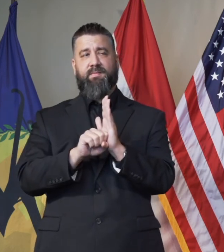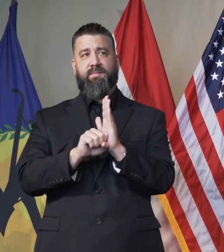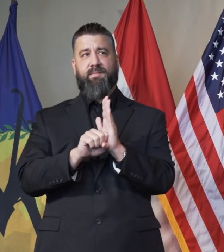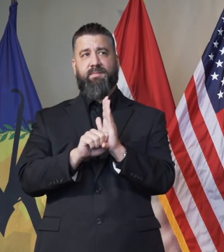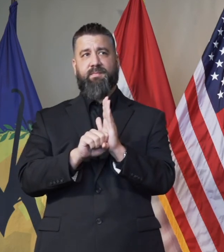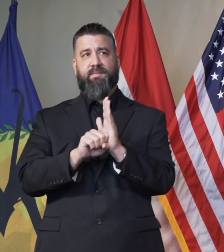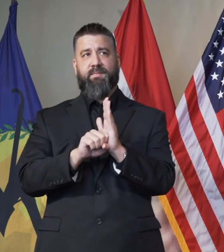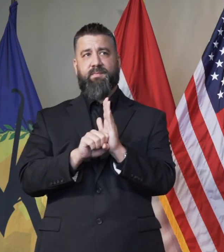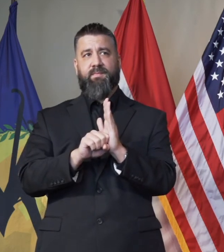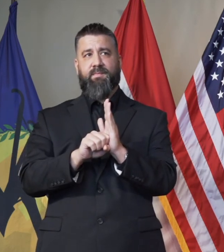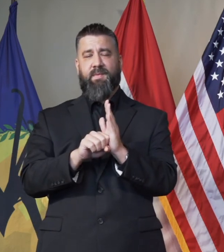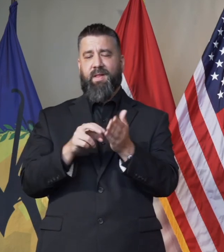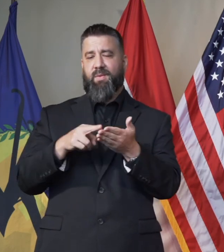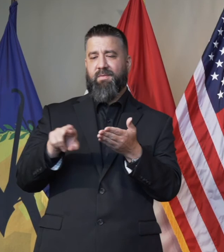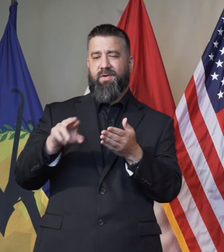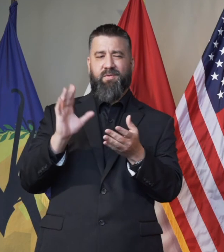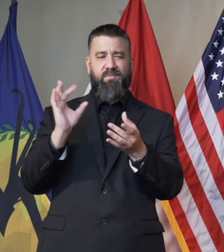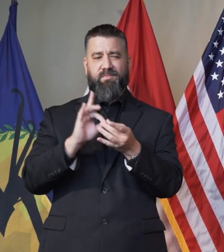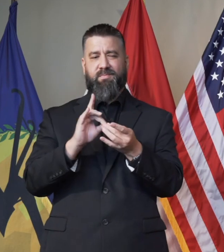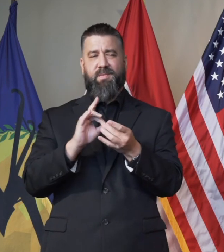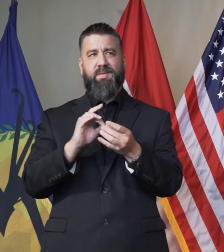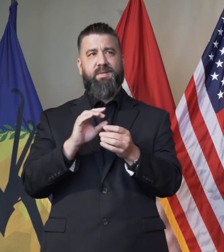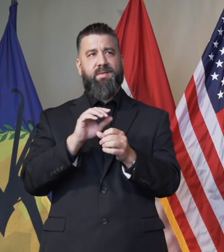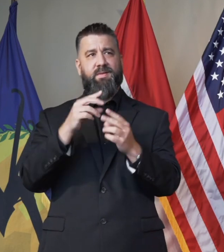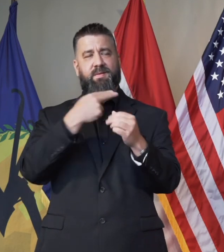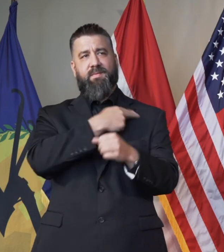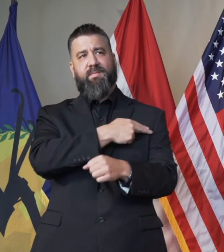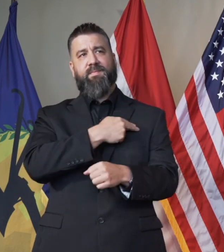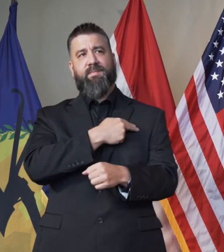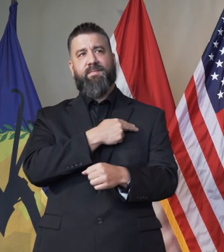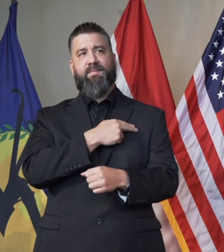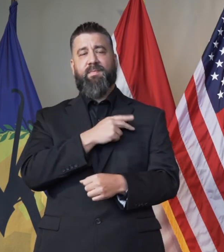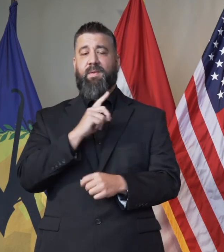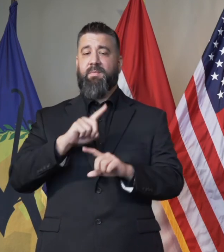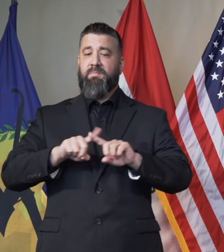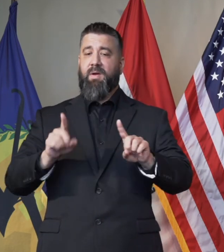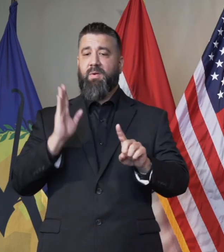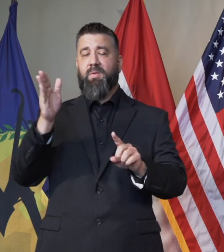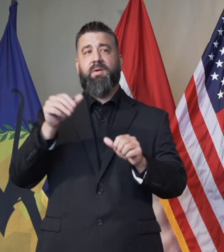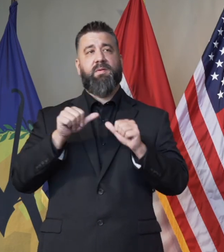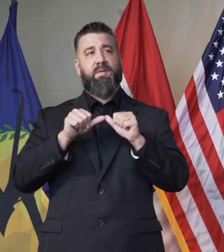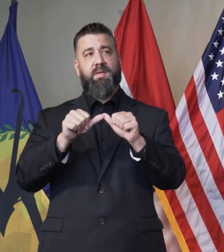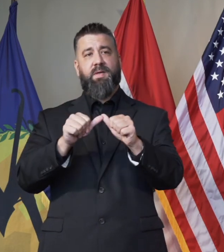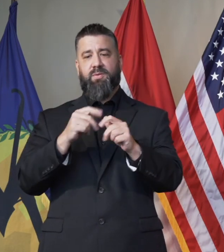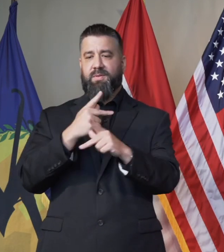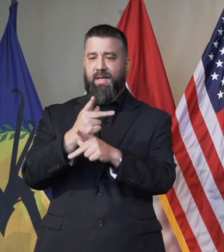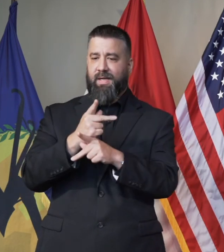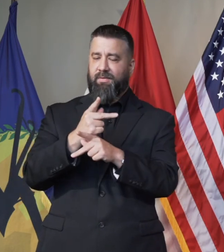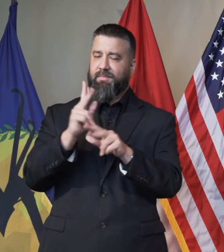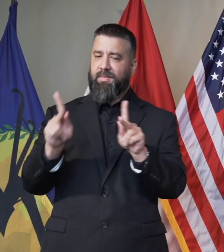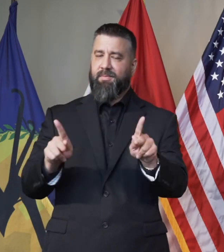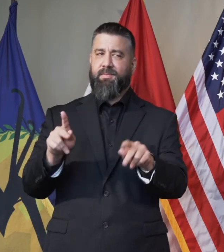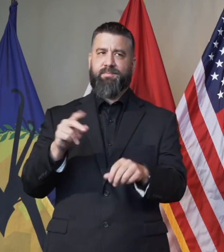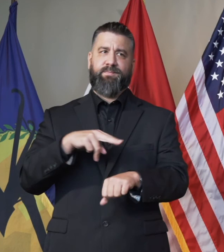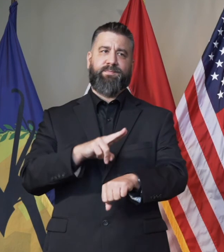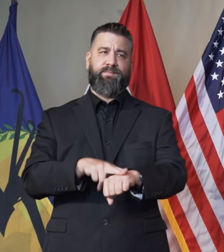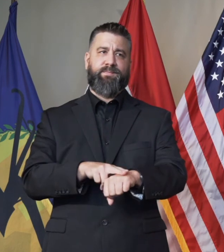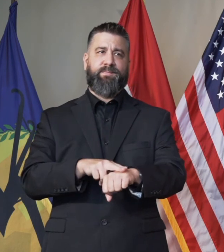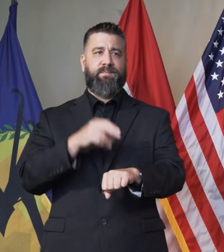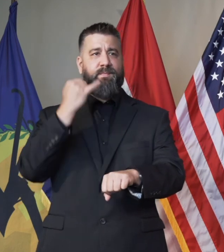the catchment area of those hospitals. But we certainly will continue to take care of them, and if our hospitals